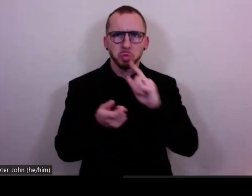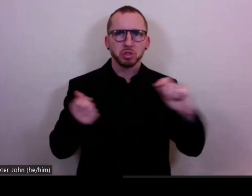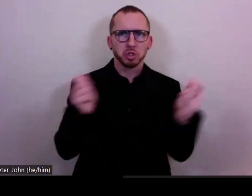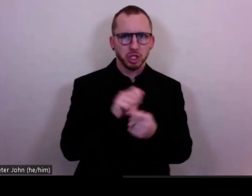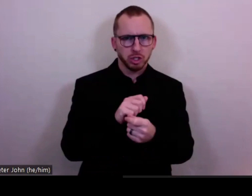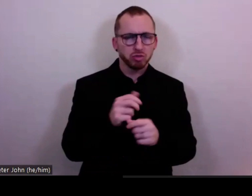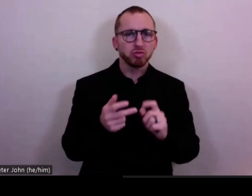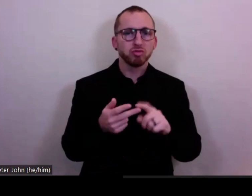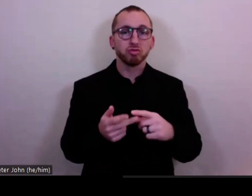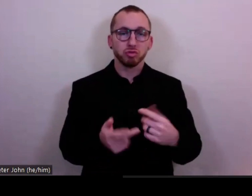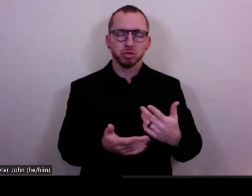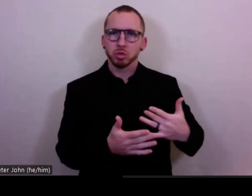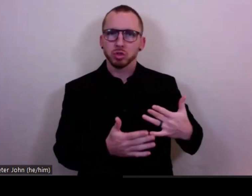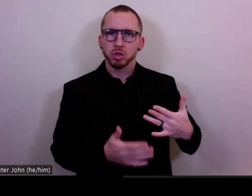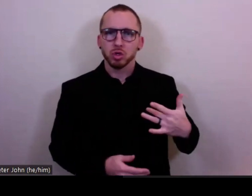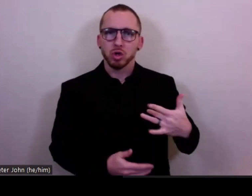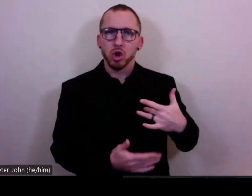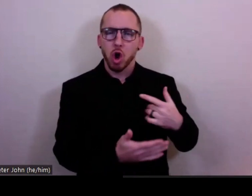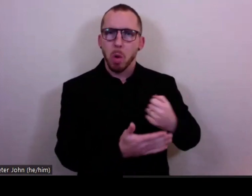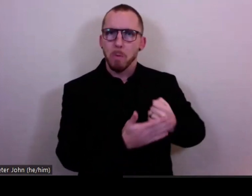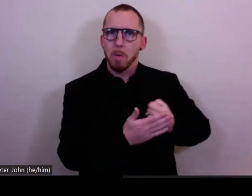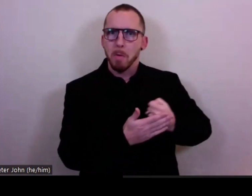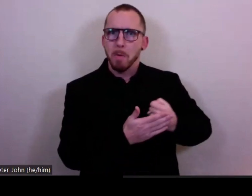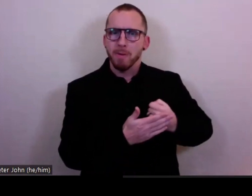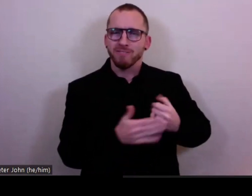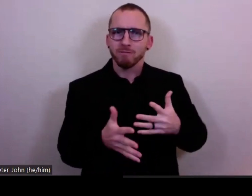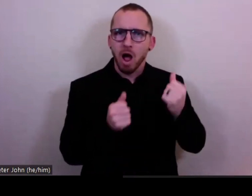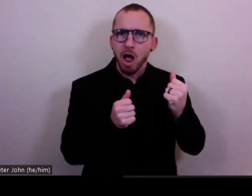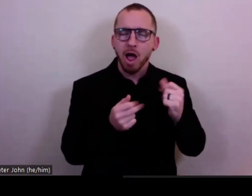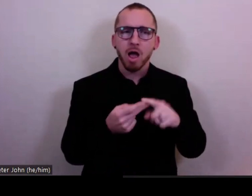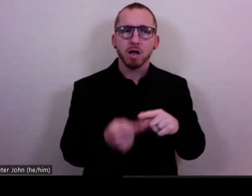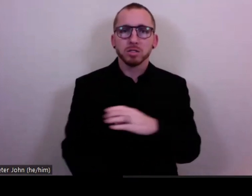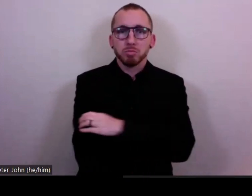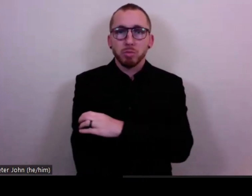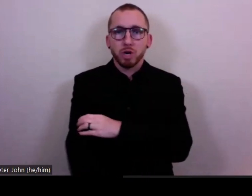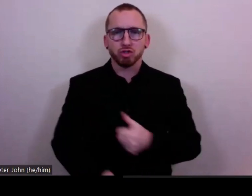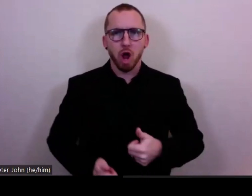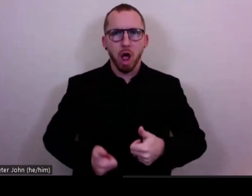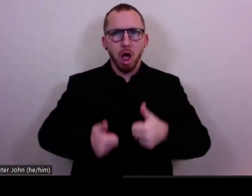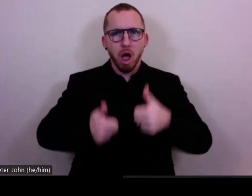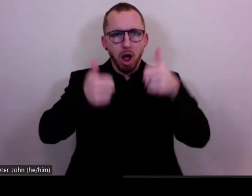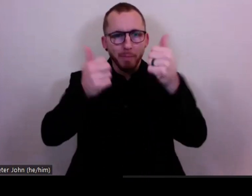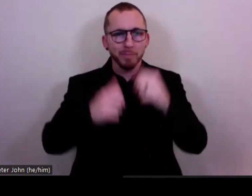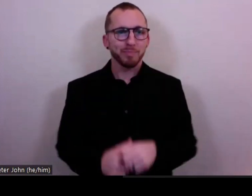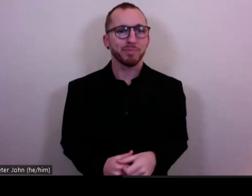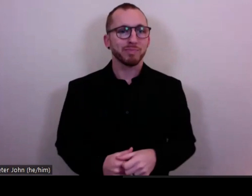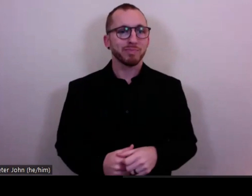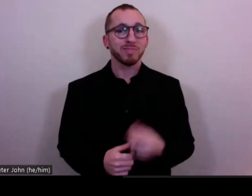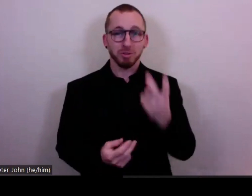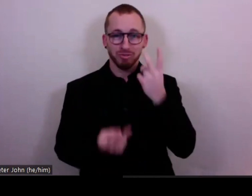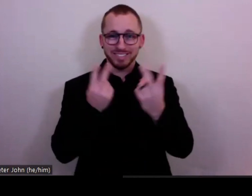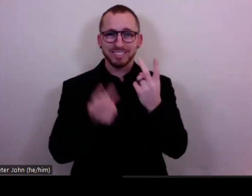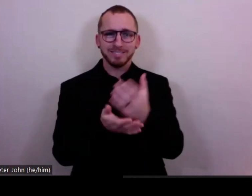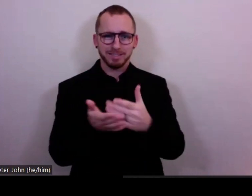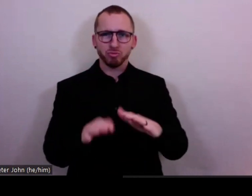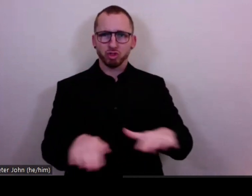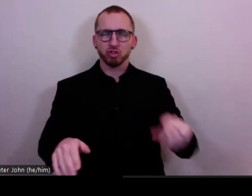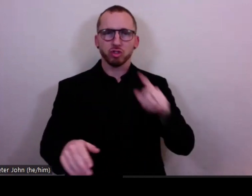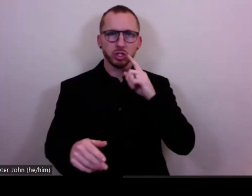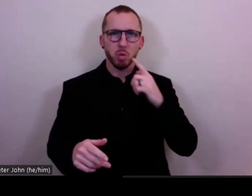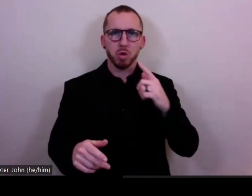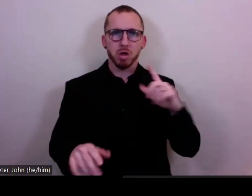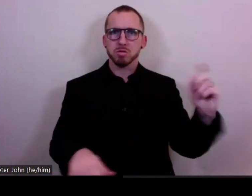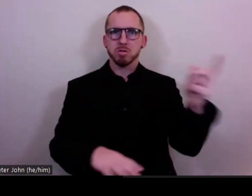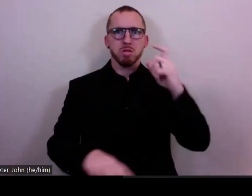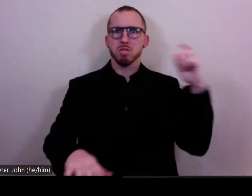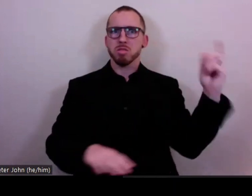kids that are really, really tense. They look like boards walking around. There's no way to just feel relaxed in the